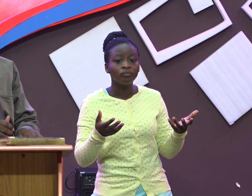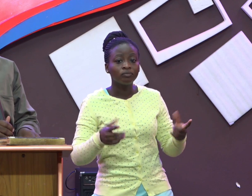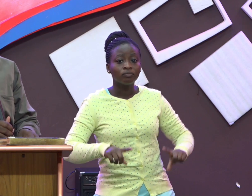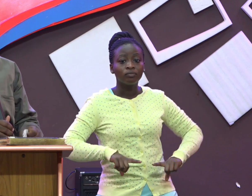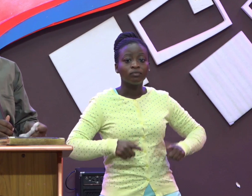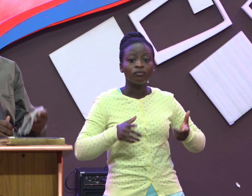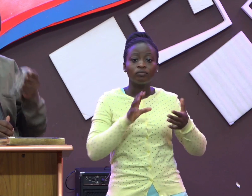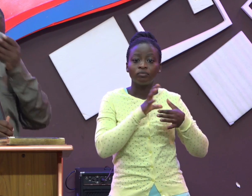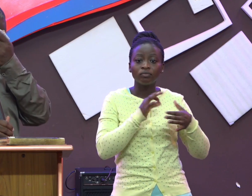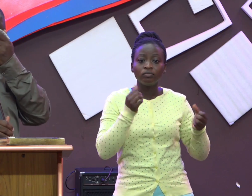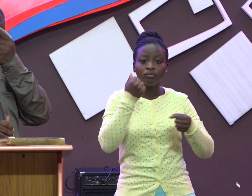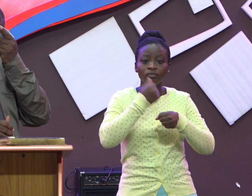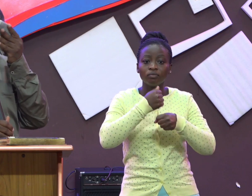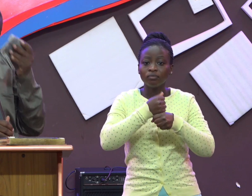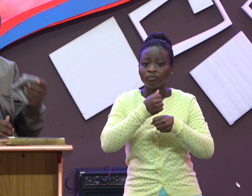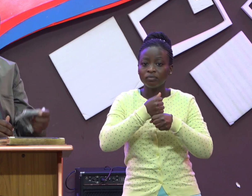The Bible says.